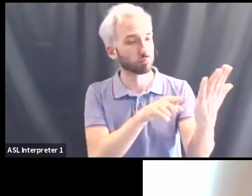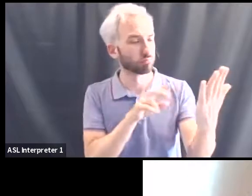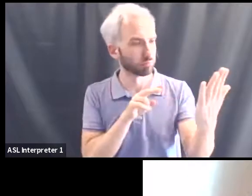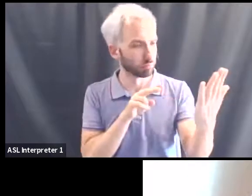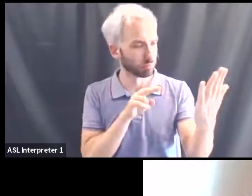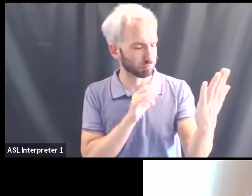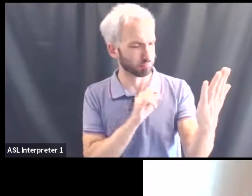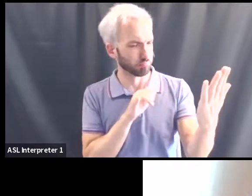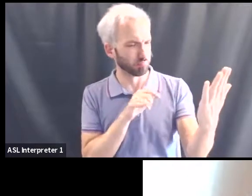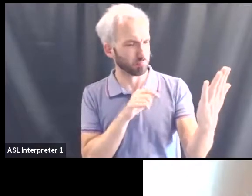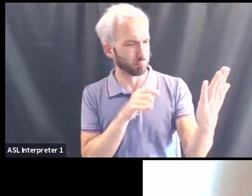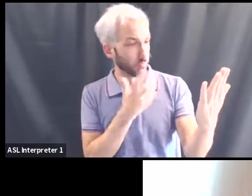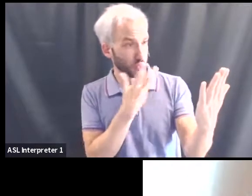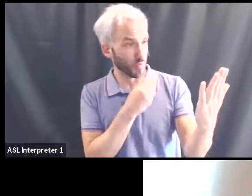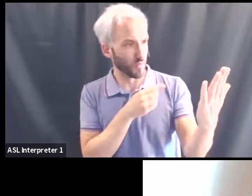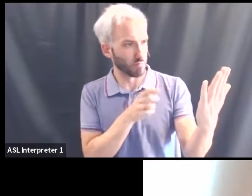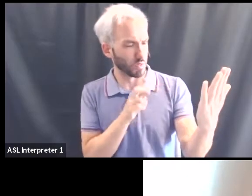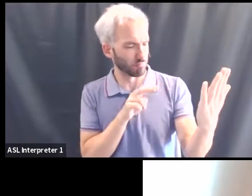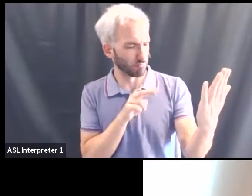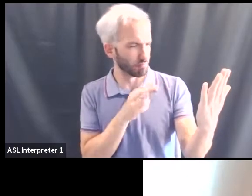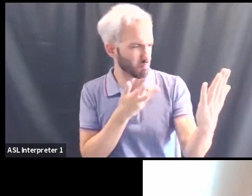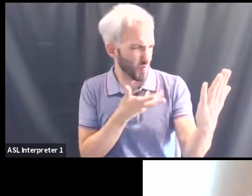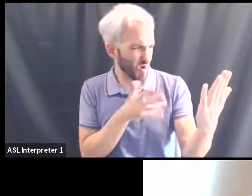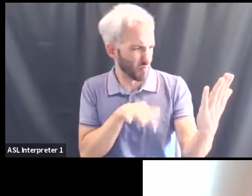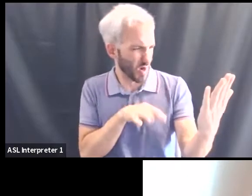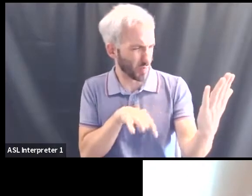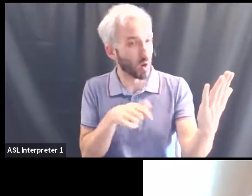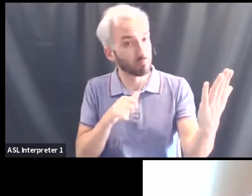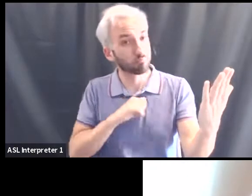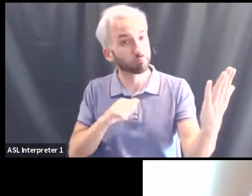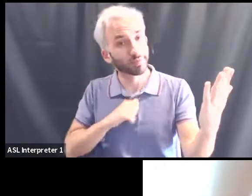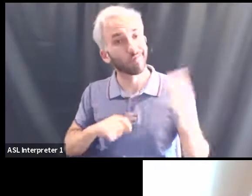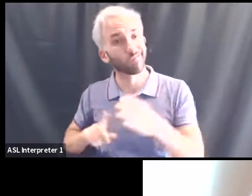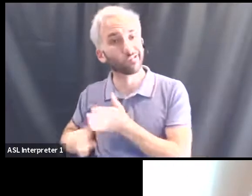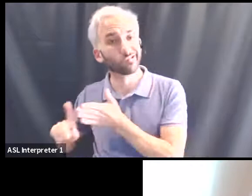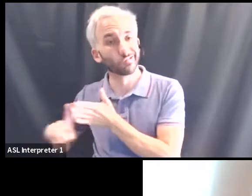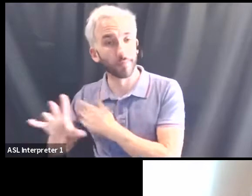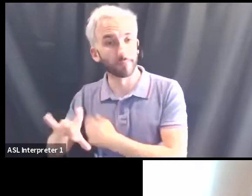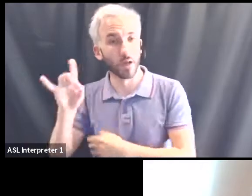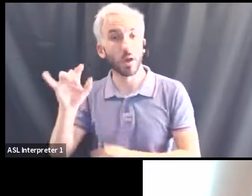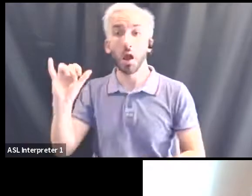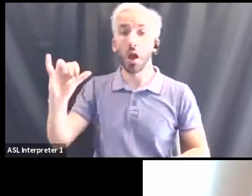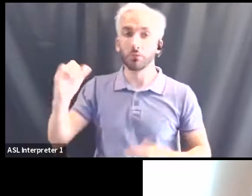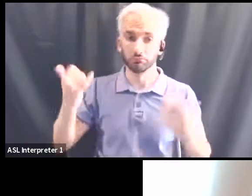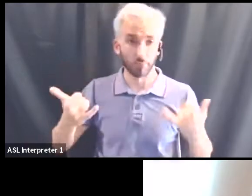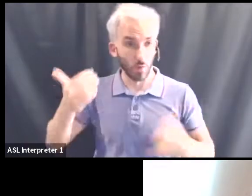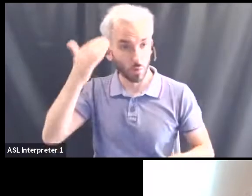about this, and it made me go and look it up and learn about it. So art is really cool. It's a stepping